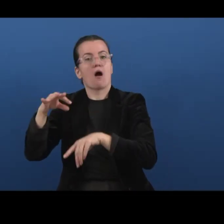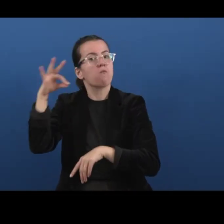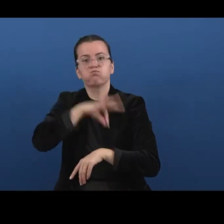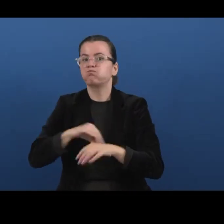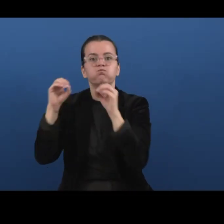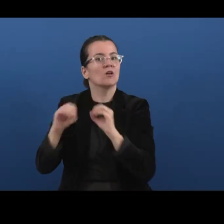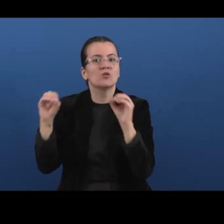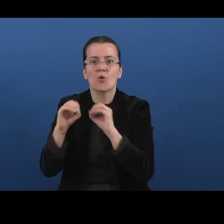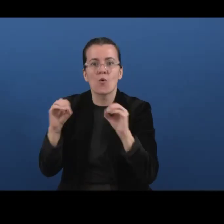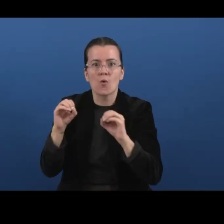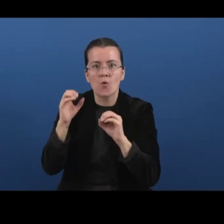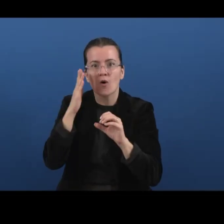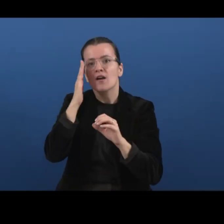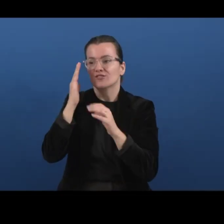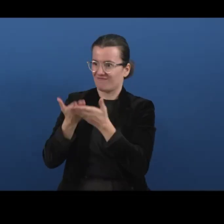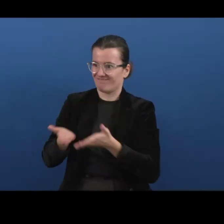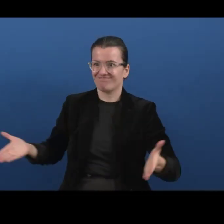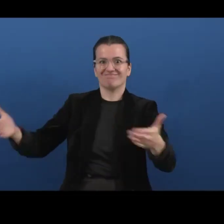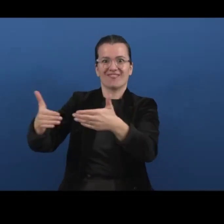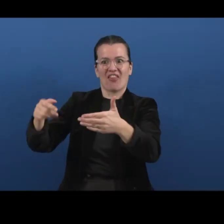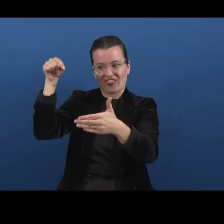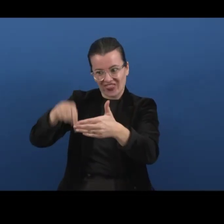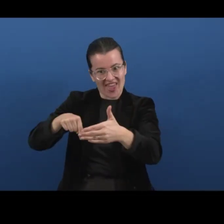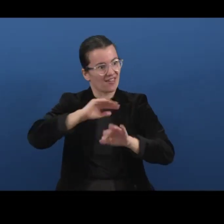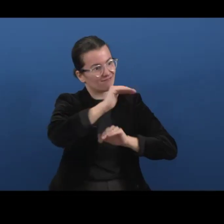care responsibilities, who provide care, are also